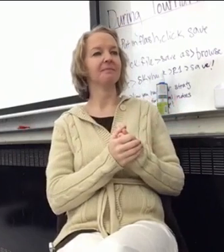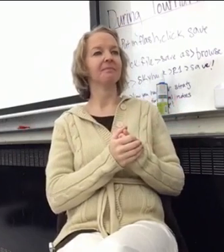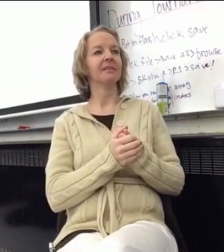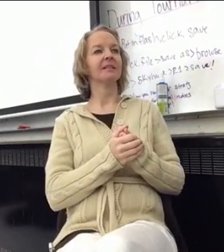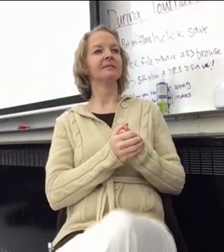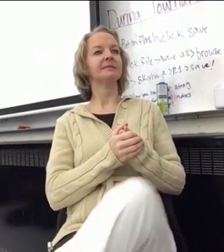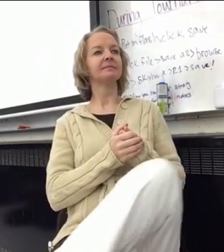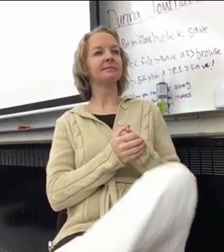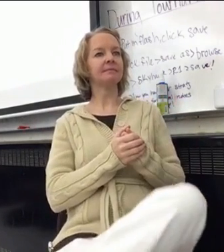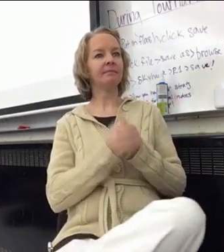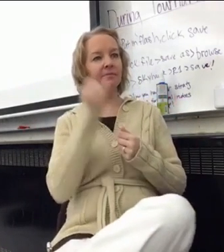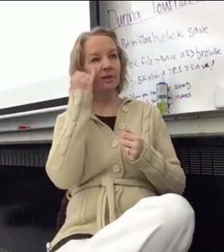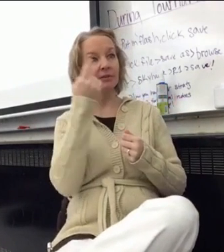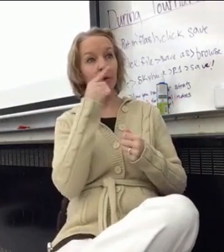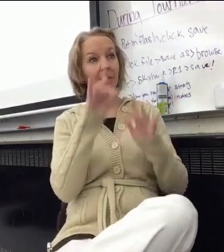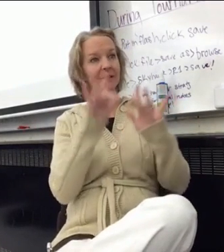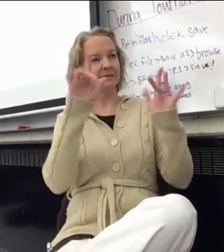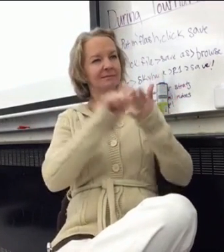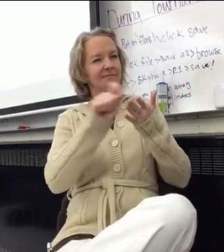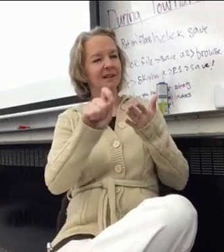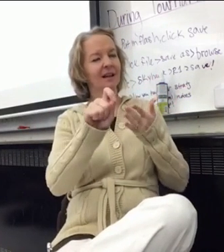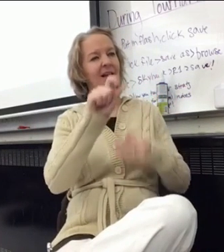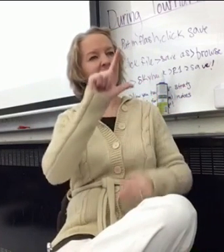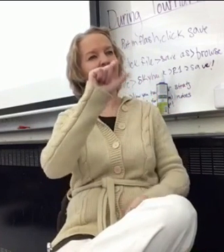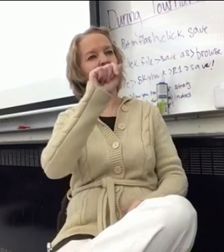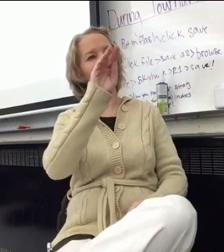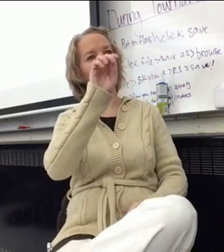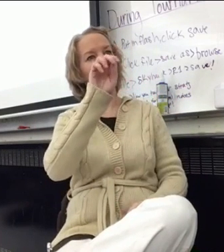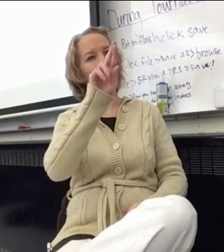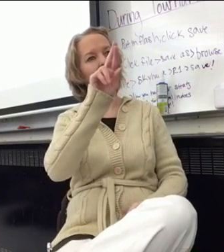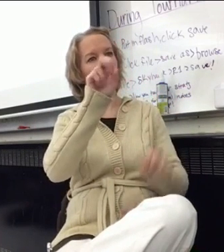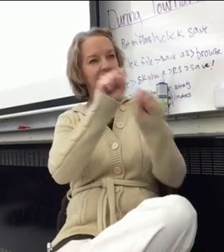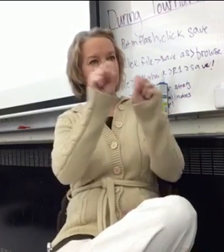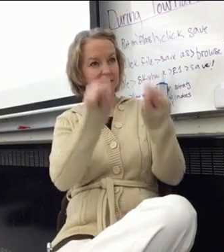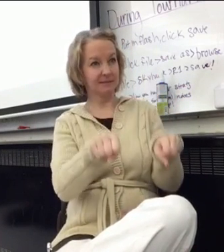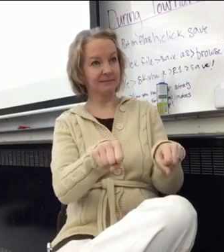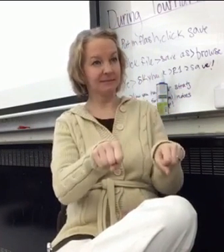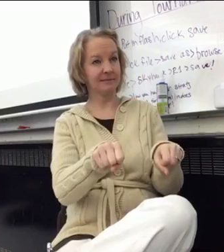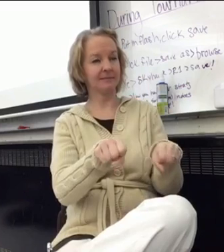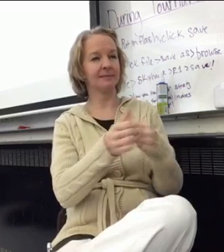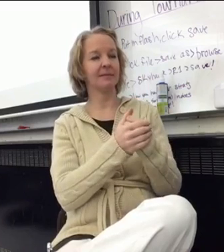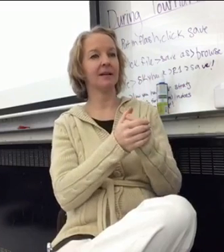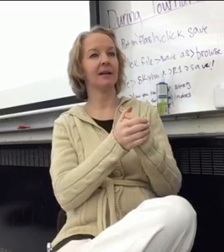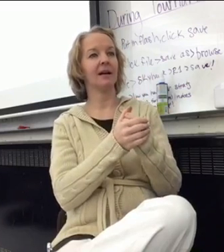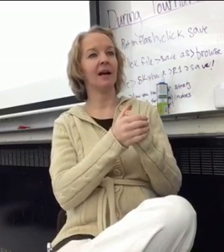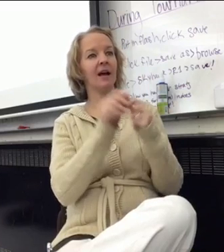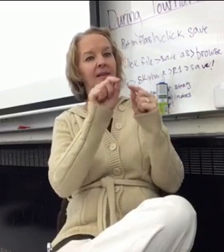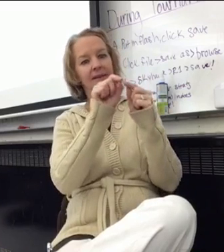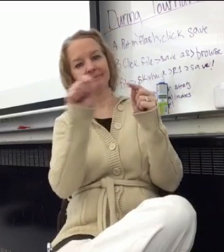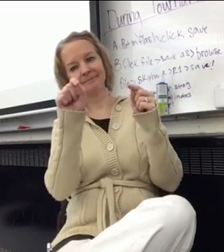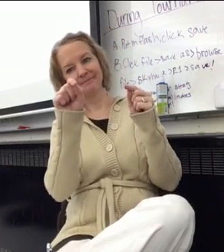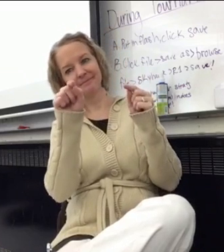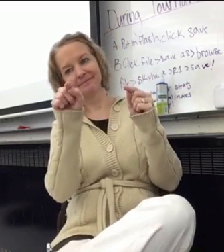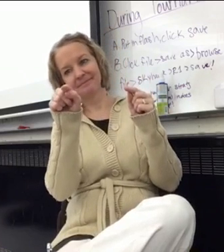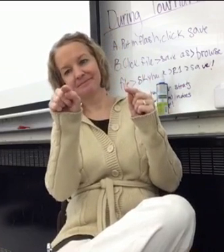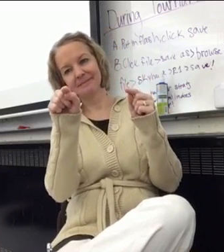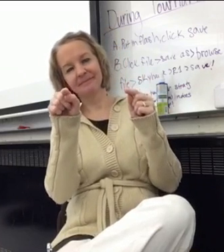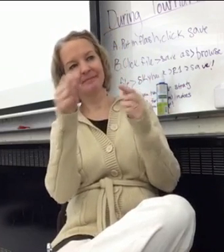will highlight or underline the word labor system, and then draw a little arrow next to it that